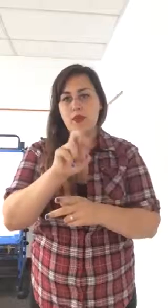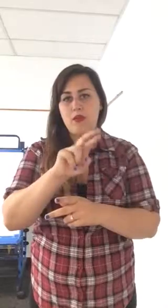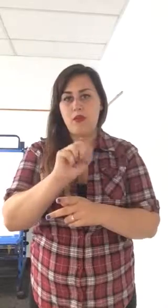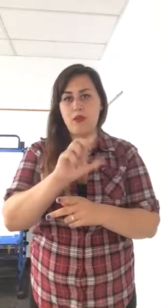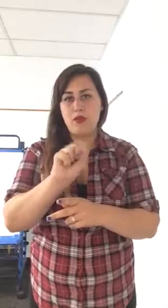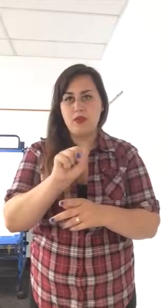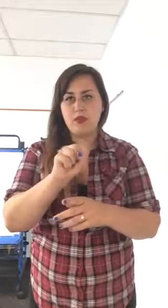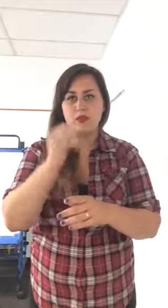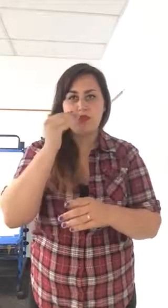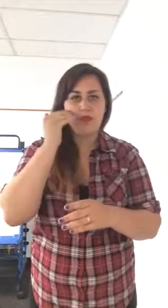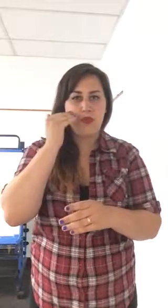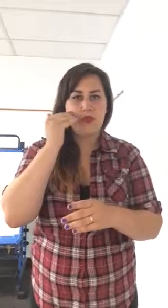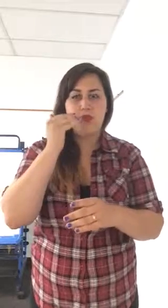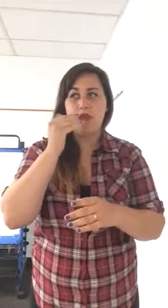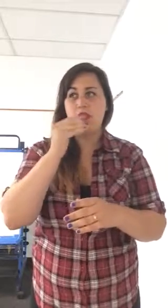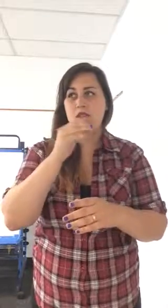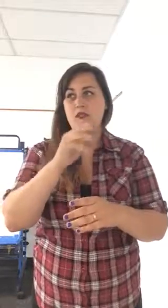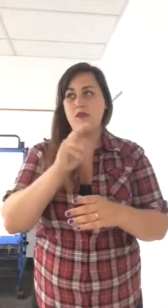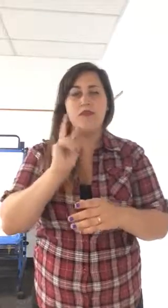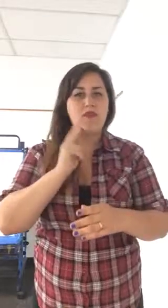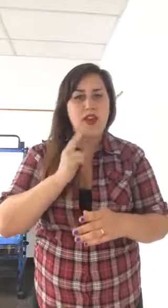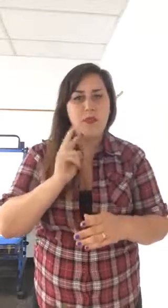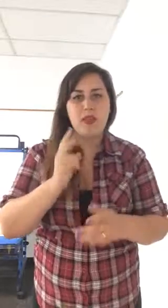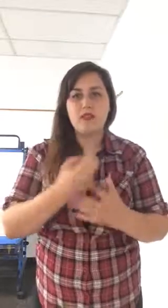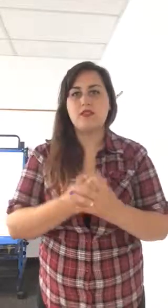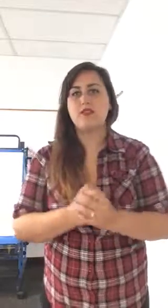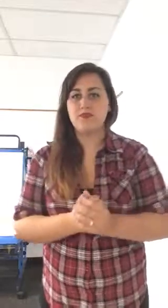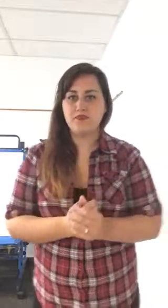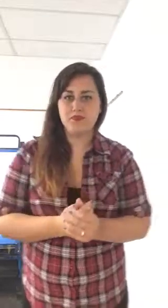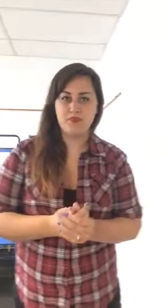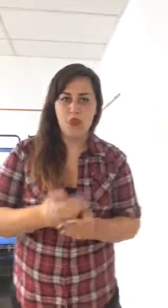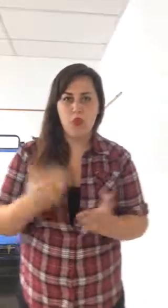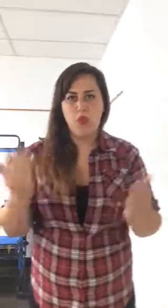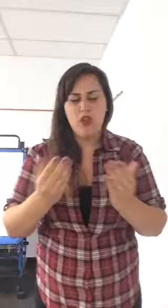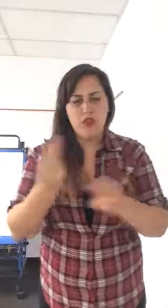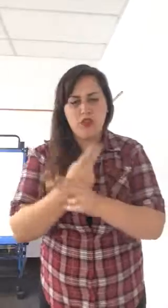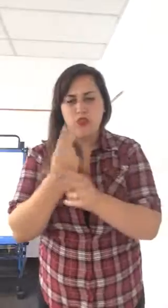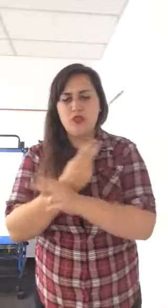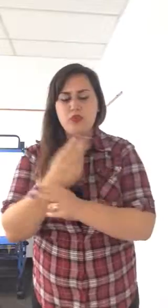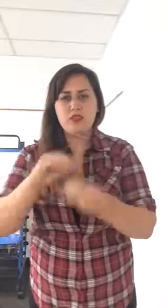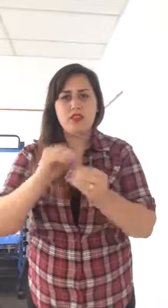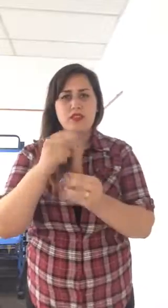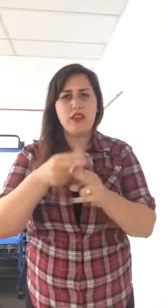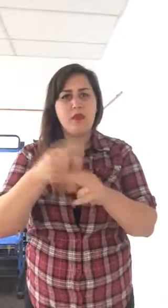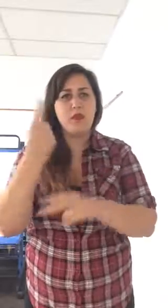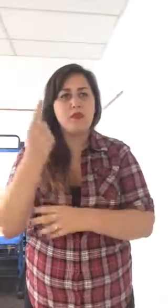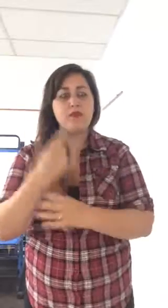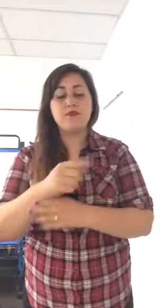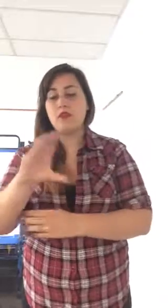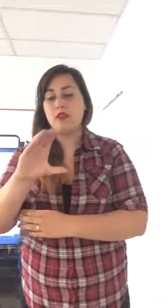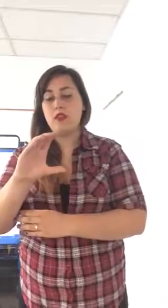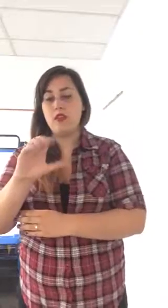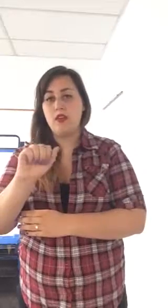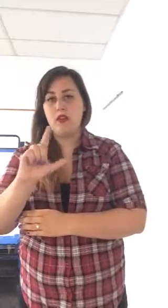that we store, by the way, in our skeletal system? Some useful minerals and things we store. Name one? Calcium. Okay, good. Name another one?